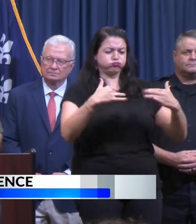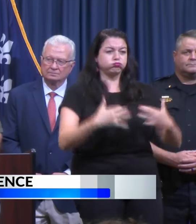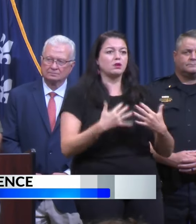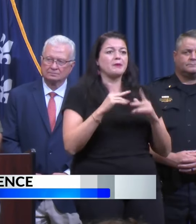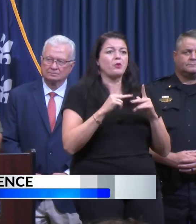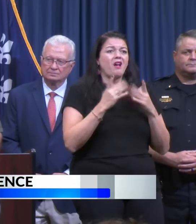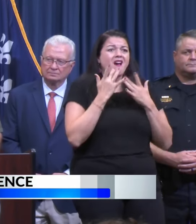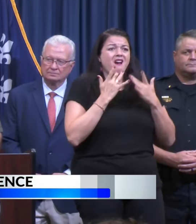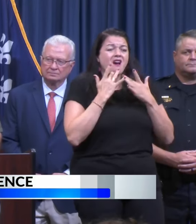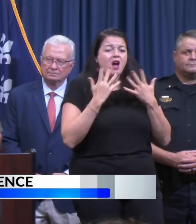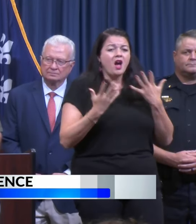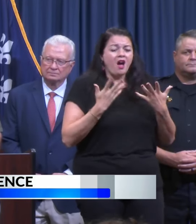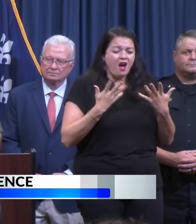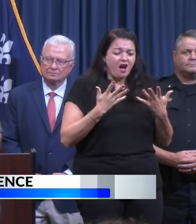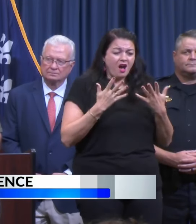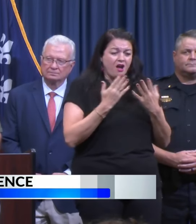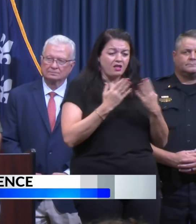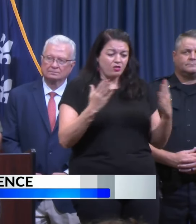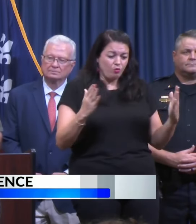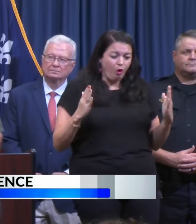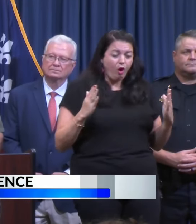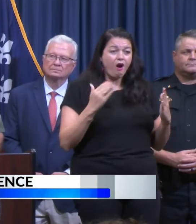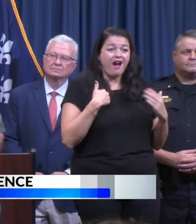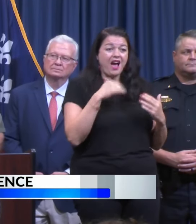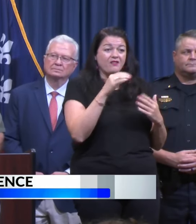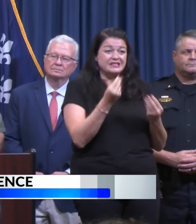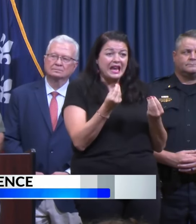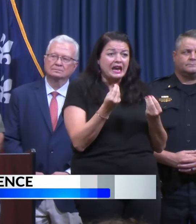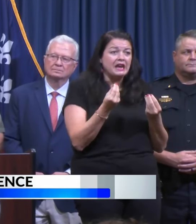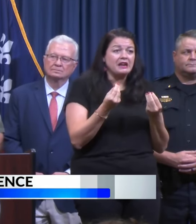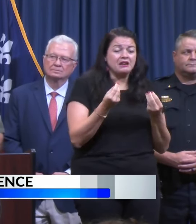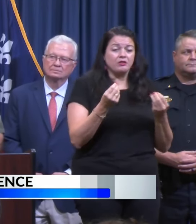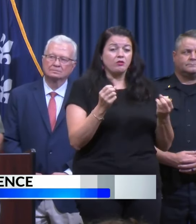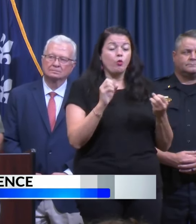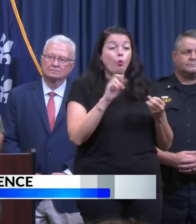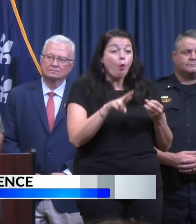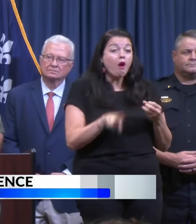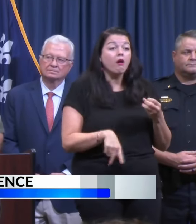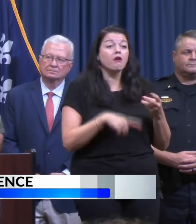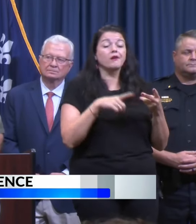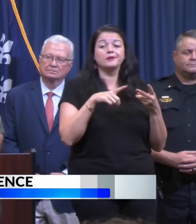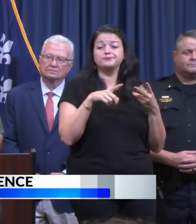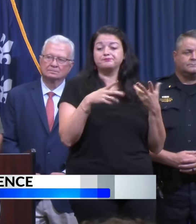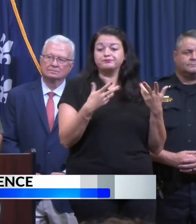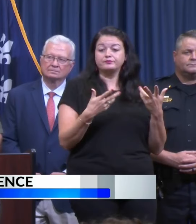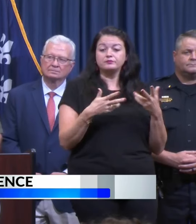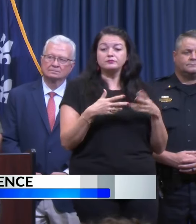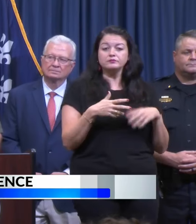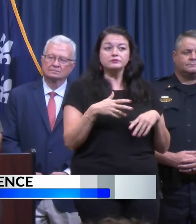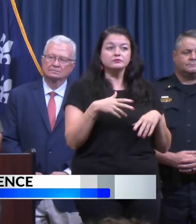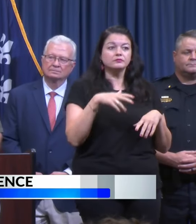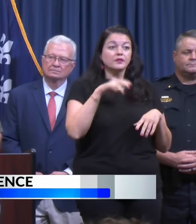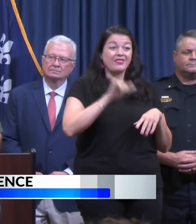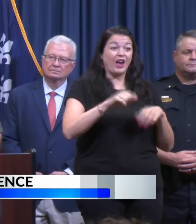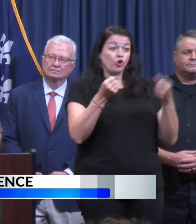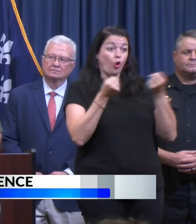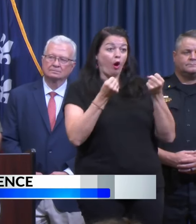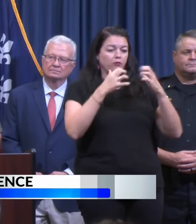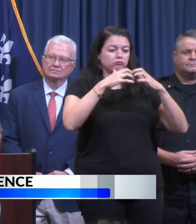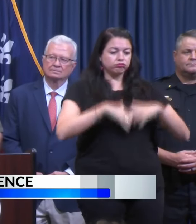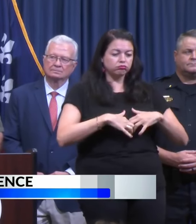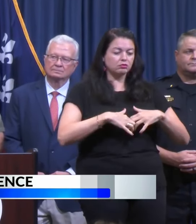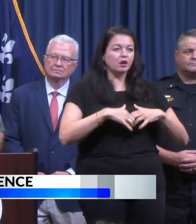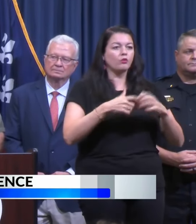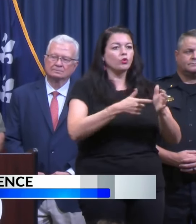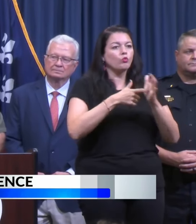barely holding on with their thin wall of sandbags, or secondly, they get disabled, and then they become part of the problem, and they require